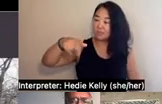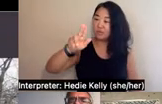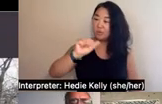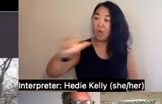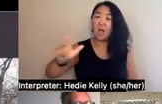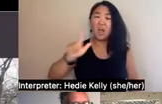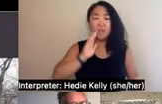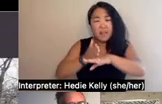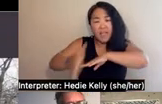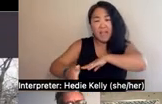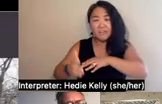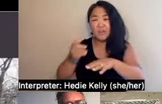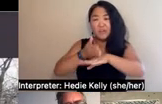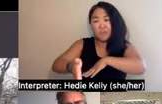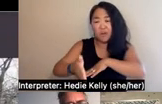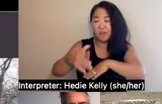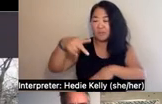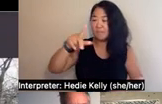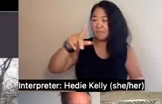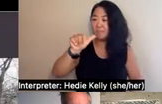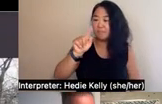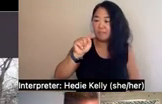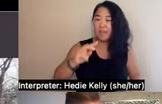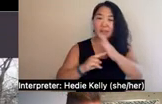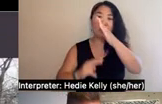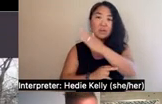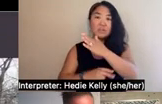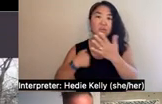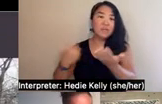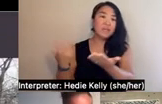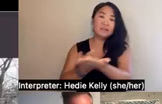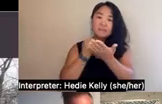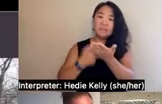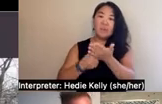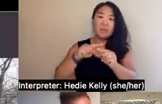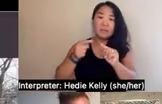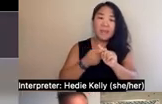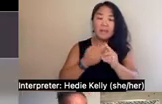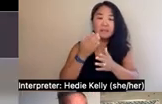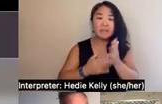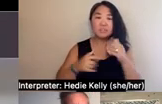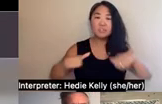Bridge. There's a lot of bonding. We talked about trauma bonding through some of the challenges that we encountered there.